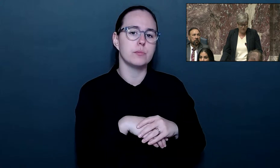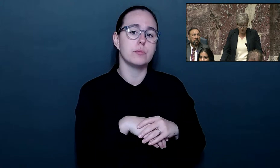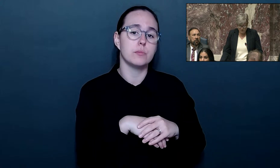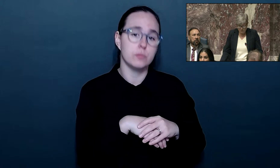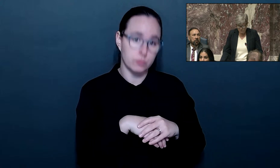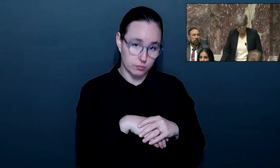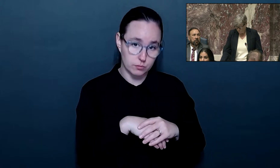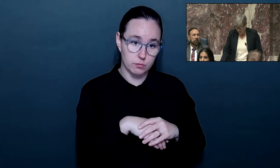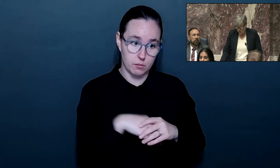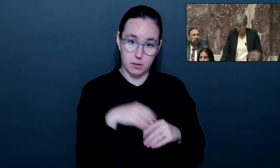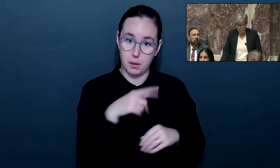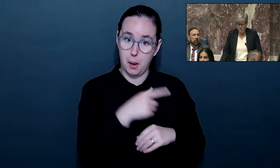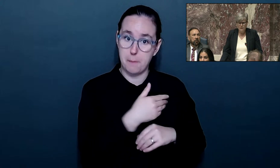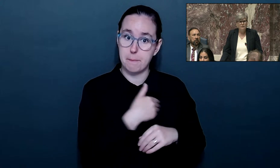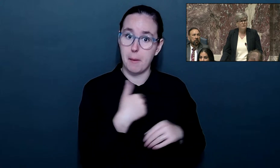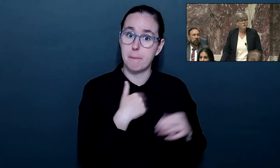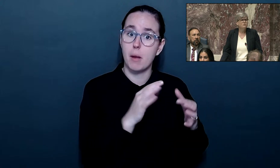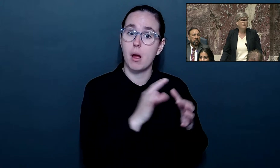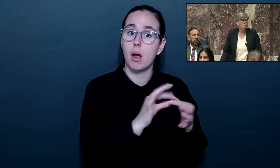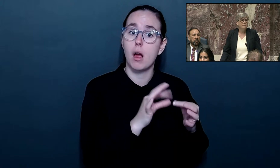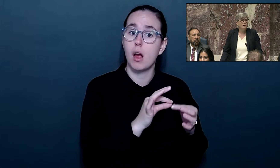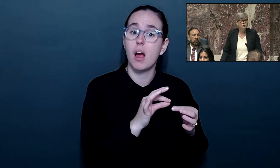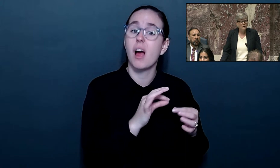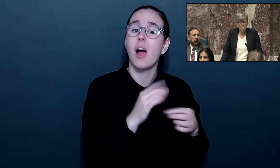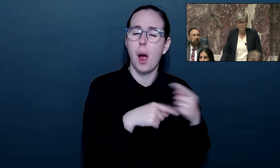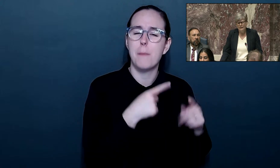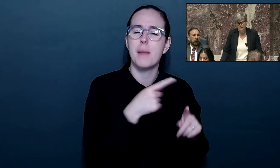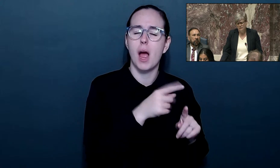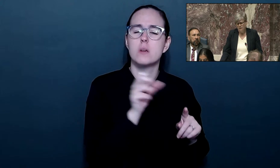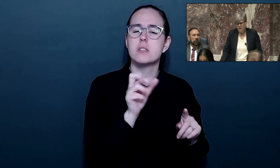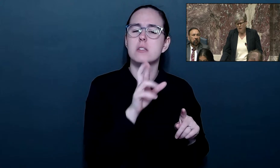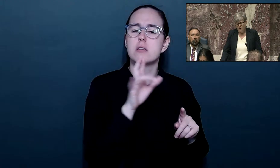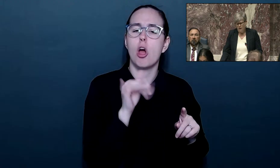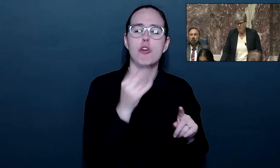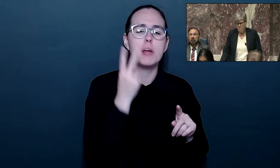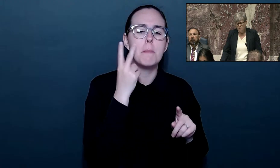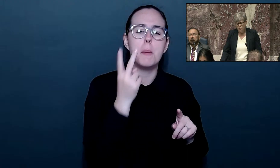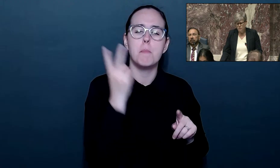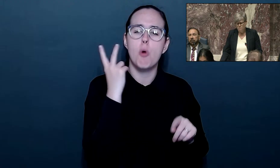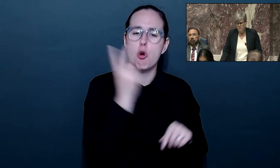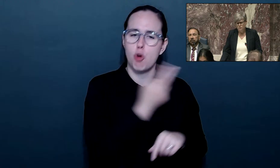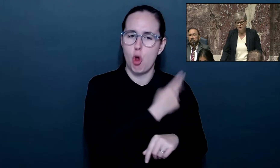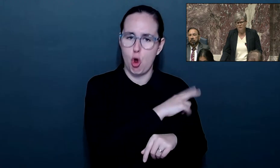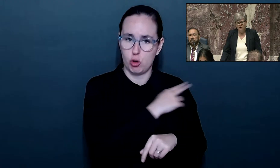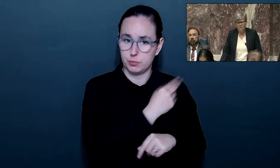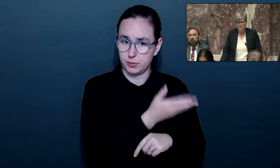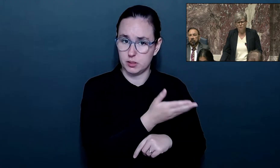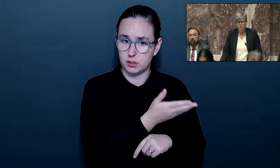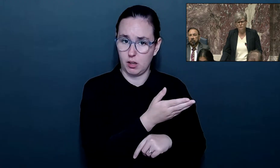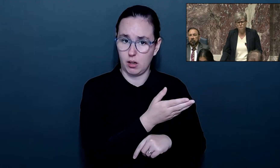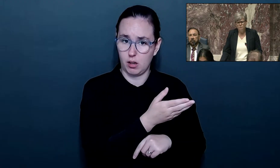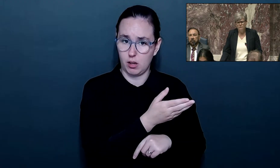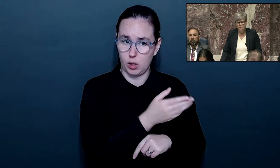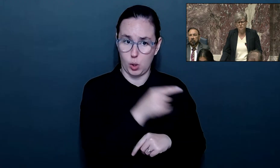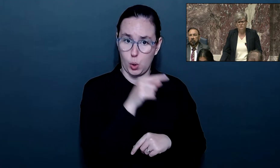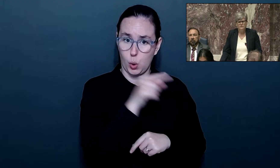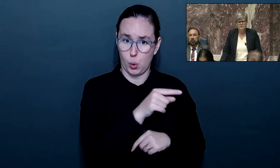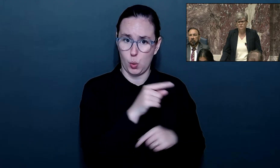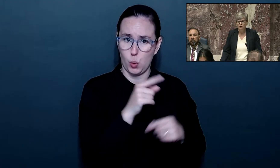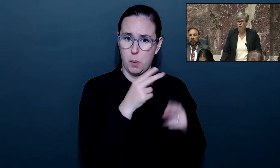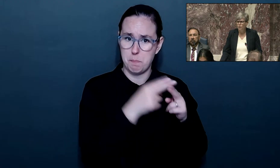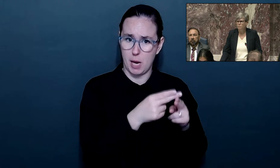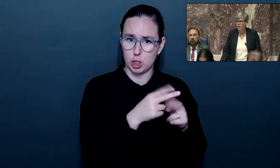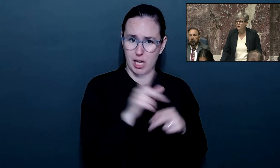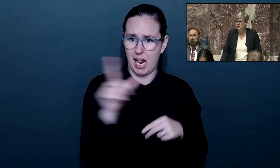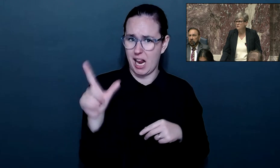The member mentioned Surrey and mentioned Langley. I'll talk about Langley. Mr. Speaker, overdose prevention services